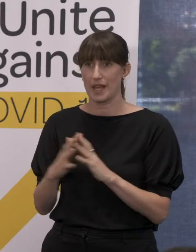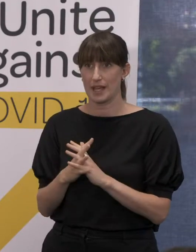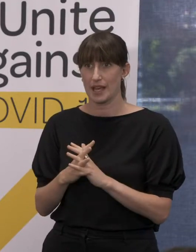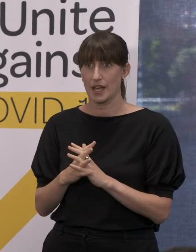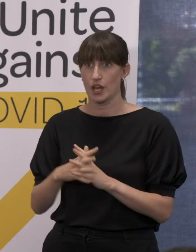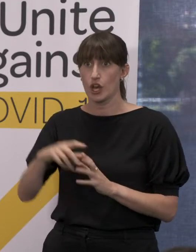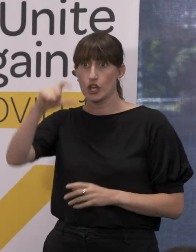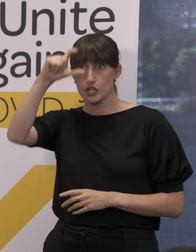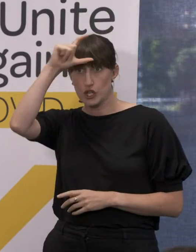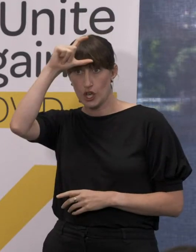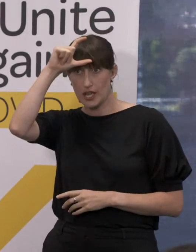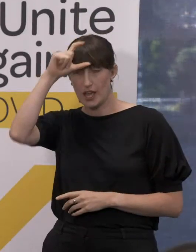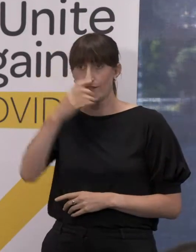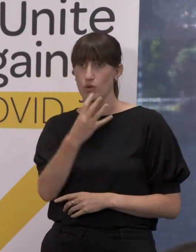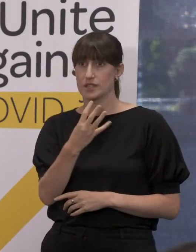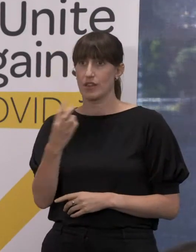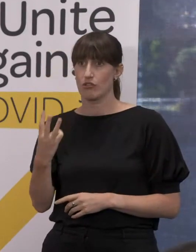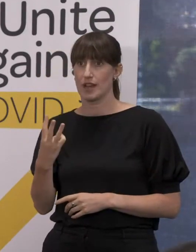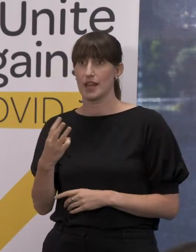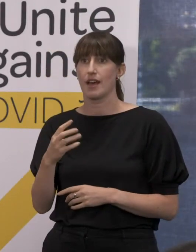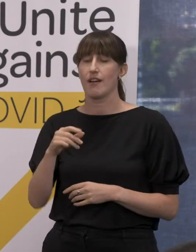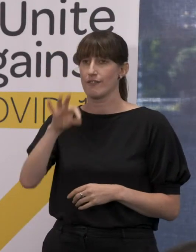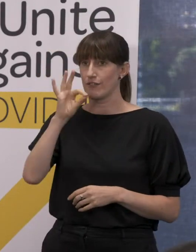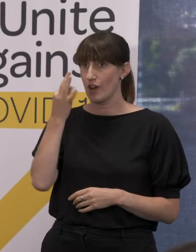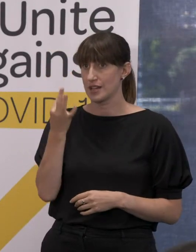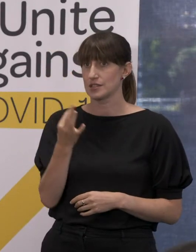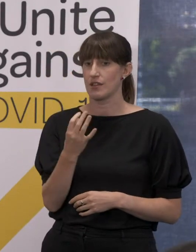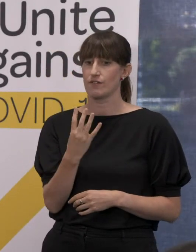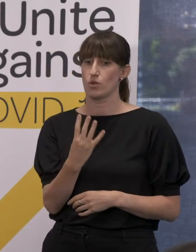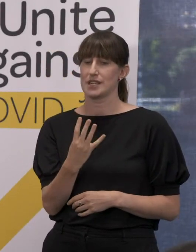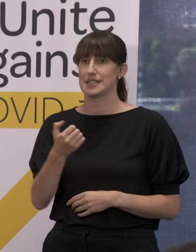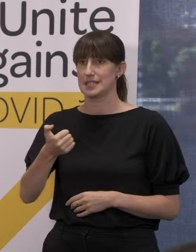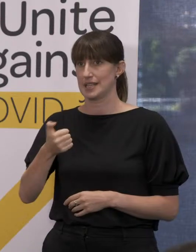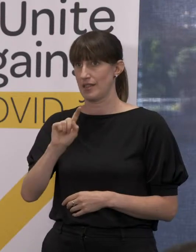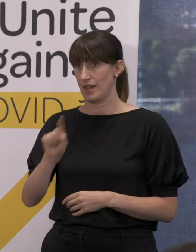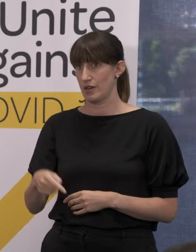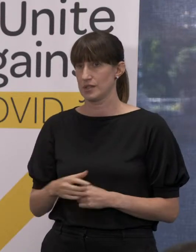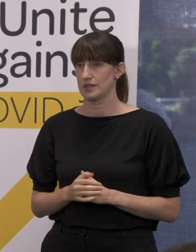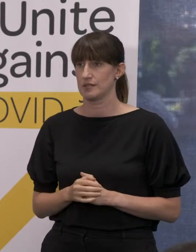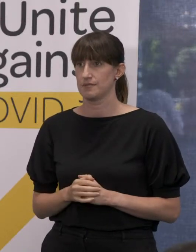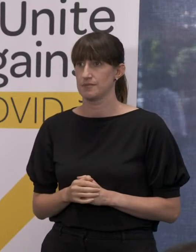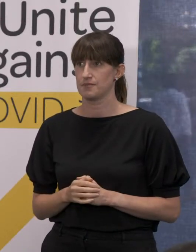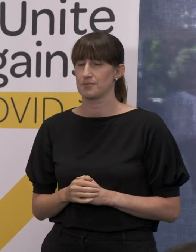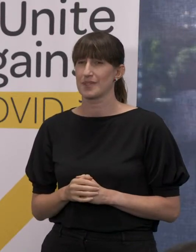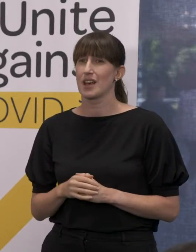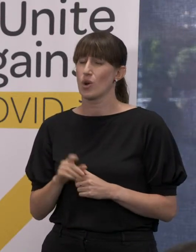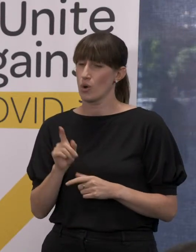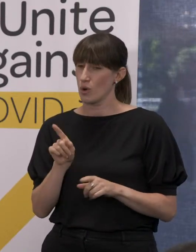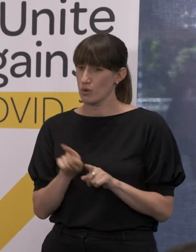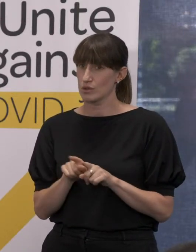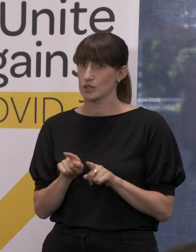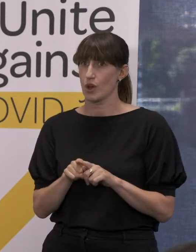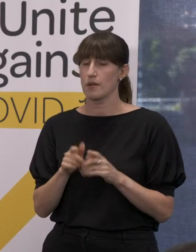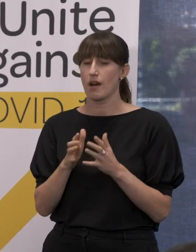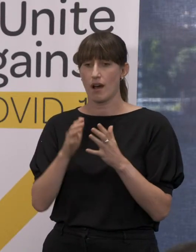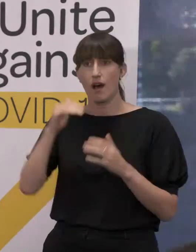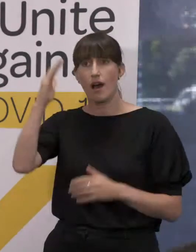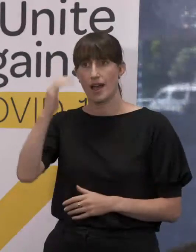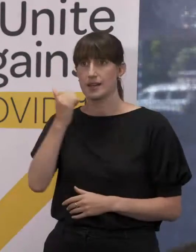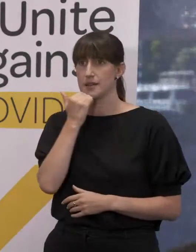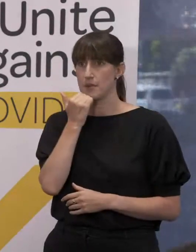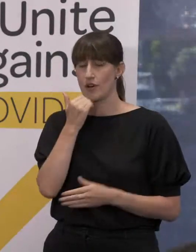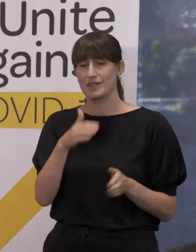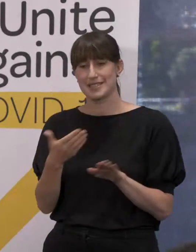Turkey, 43,000, and France, 36,000. There are also significant numbers of deaths being reported every